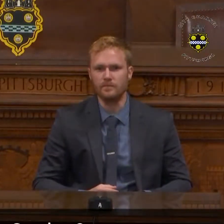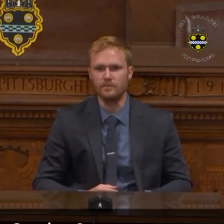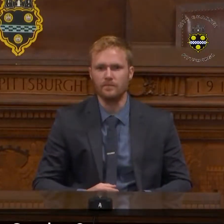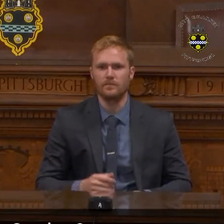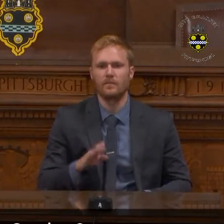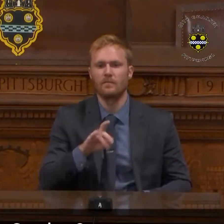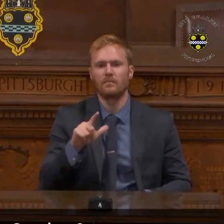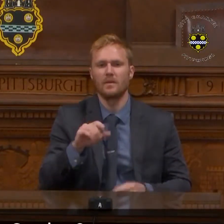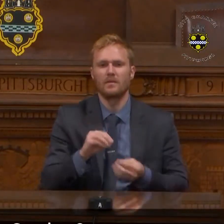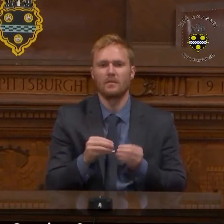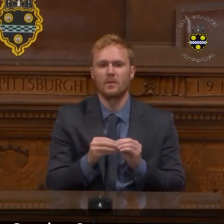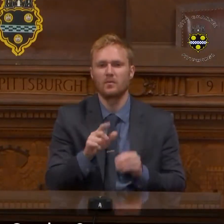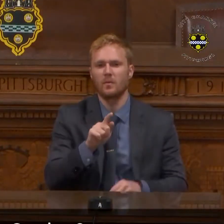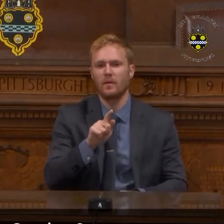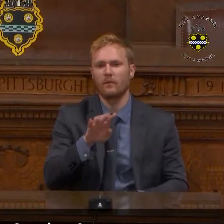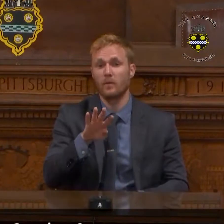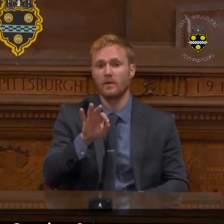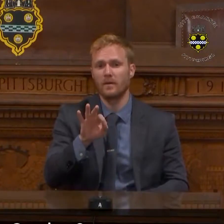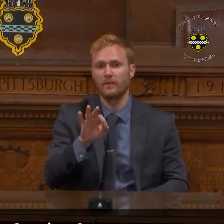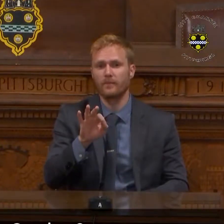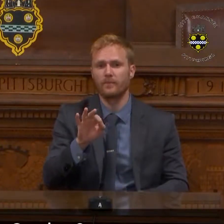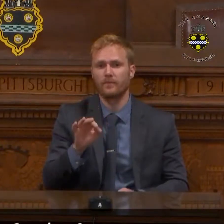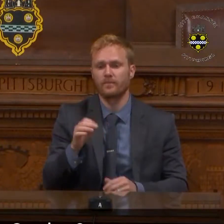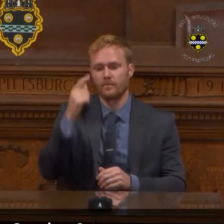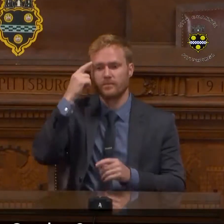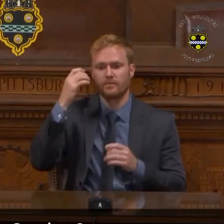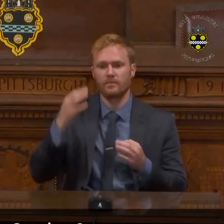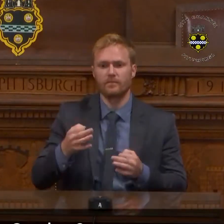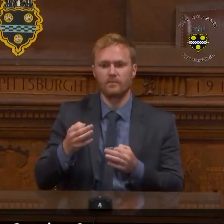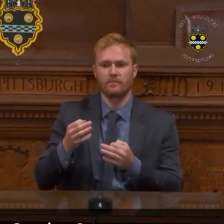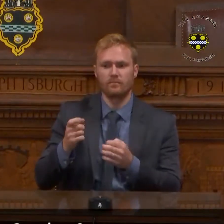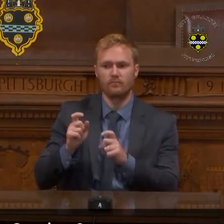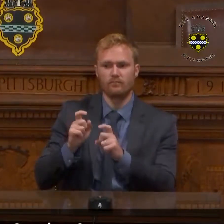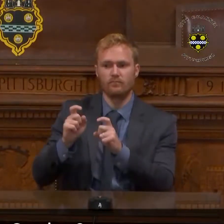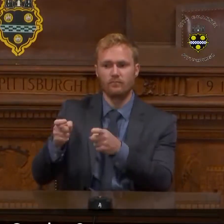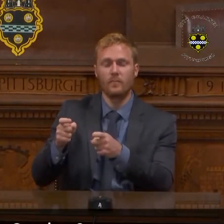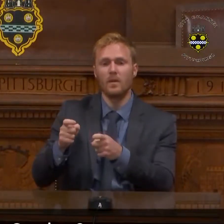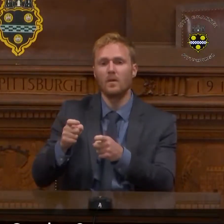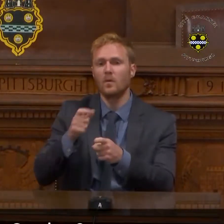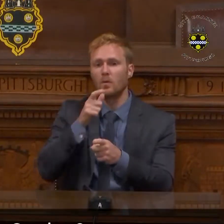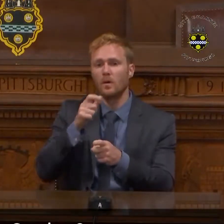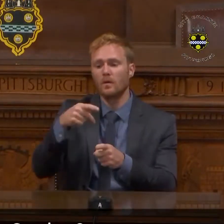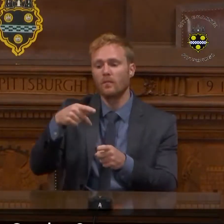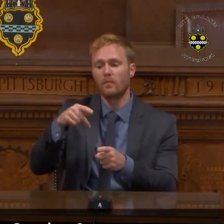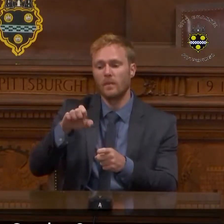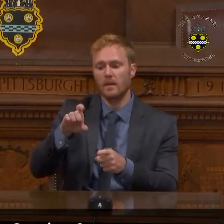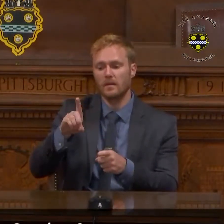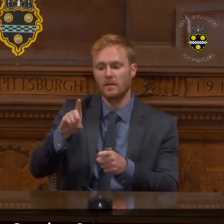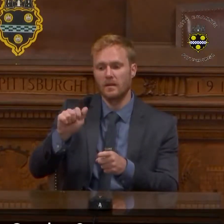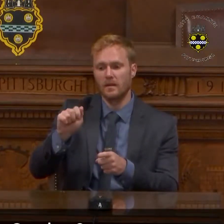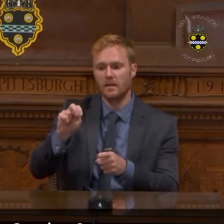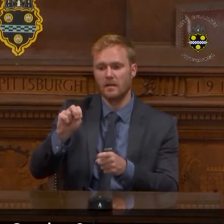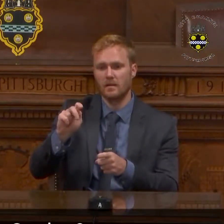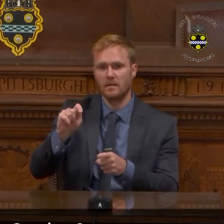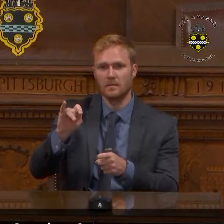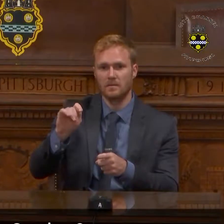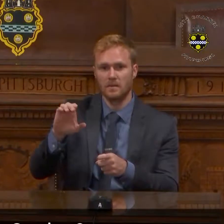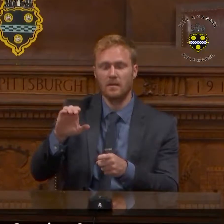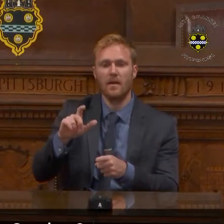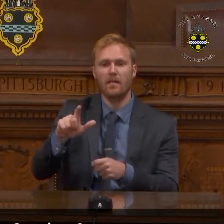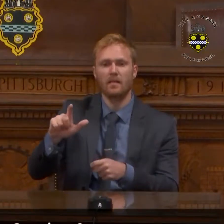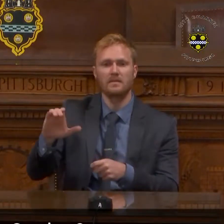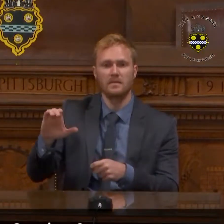Bill number 2149, resolution granting unto Pedantic LLC,